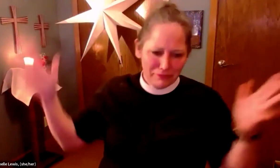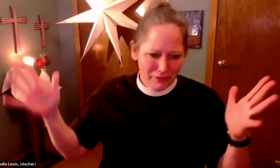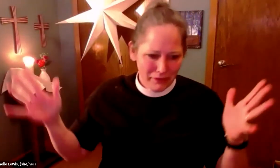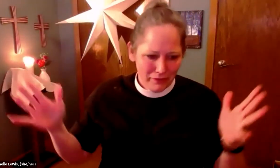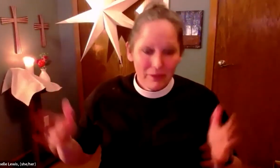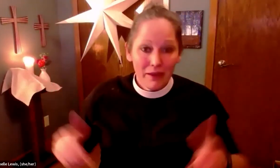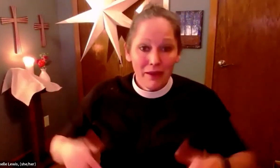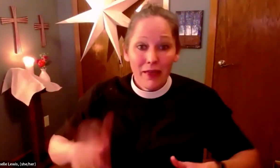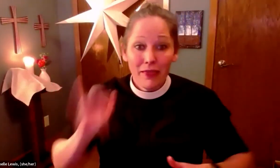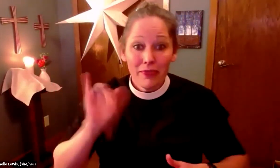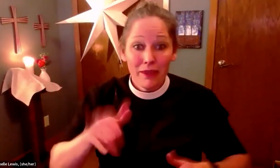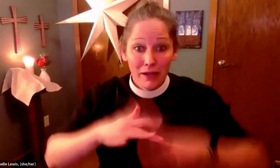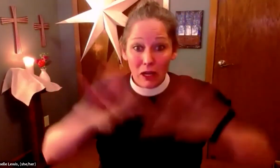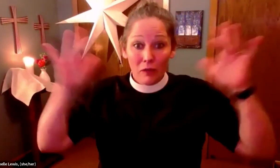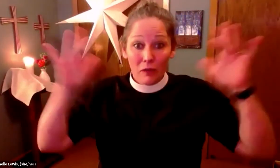God of glory